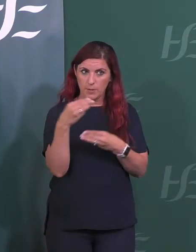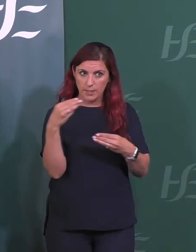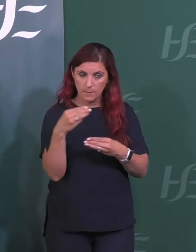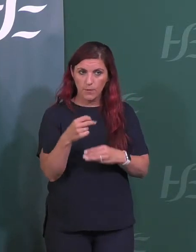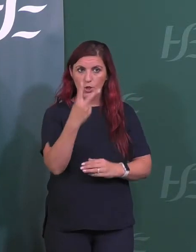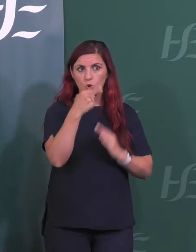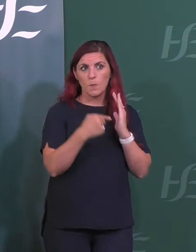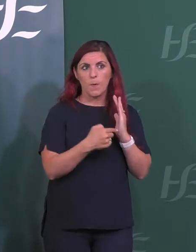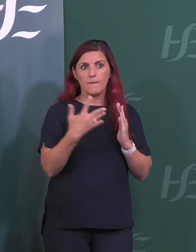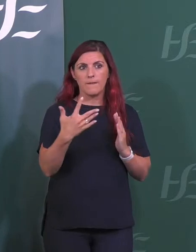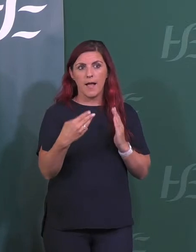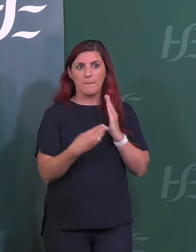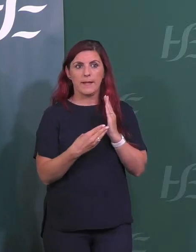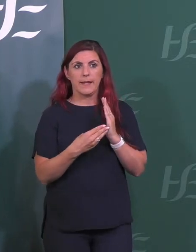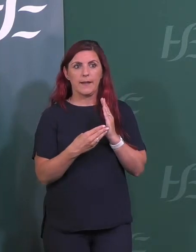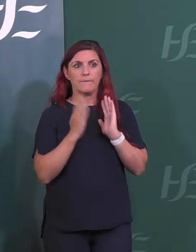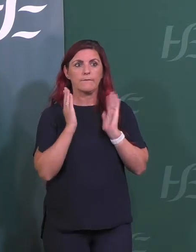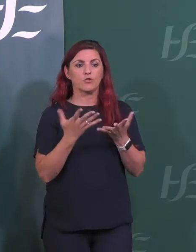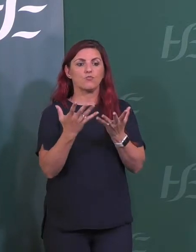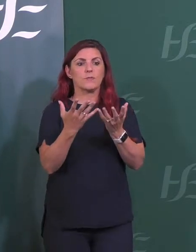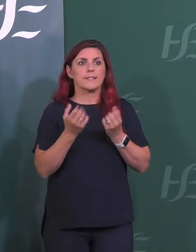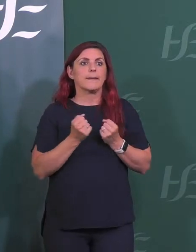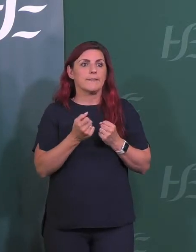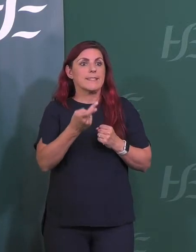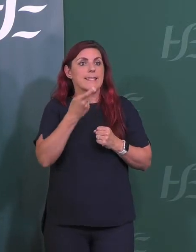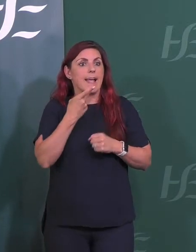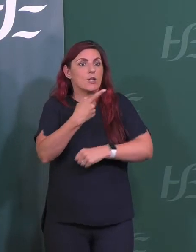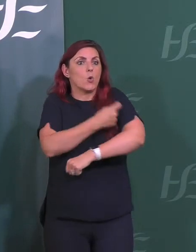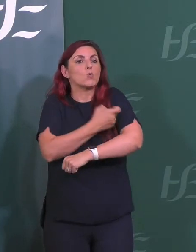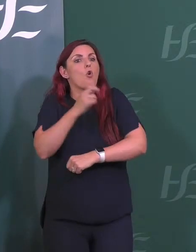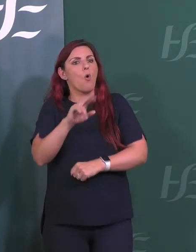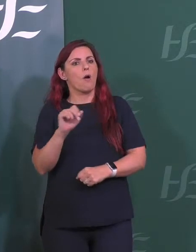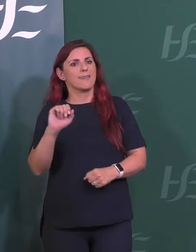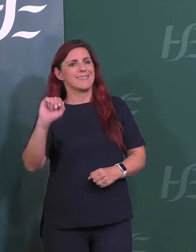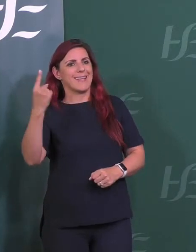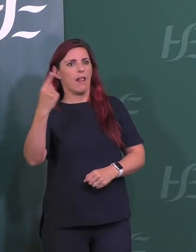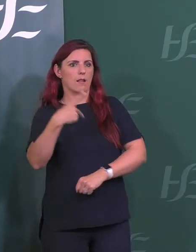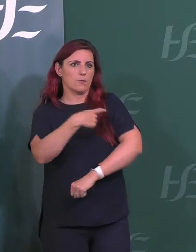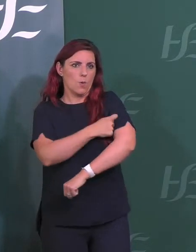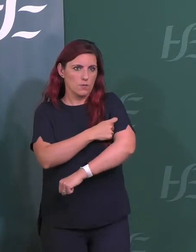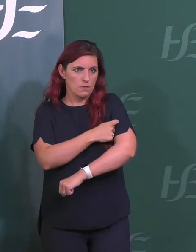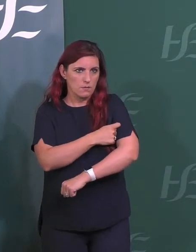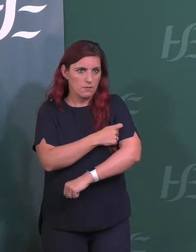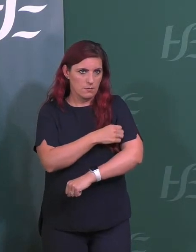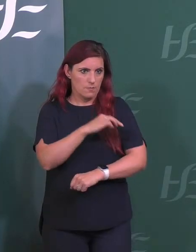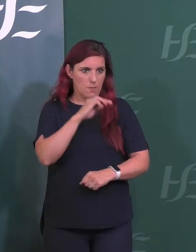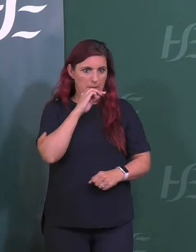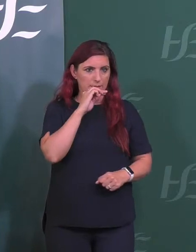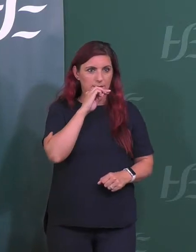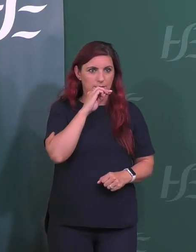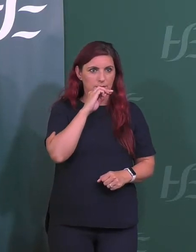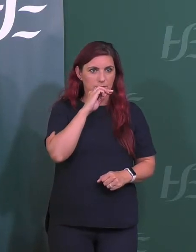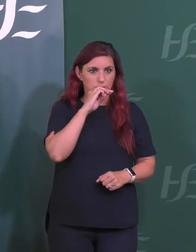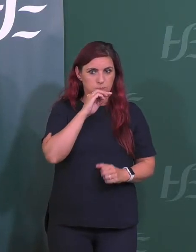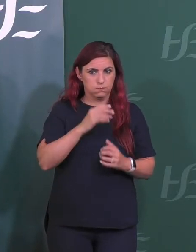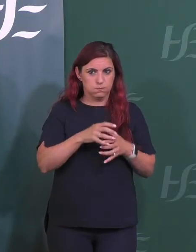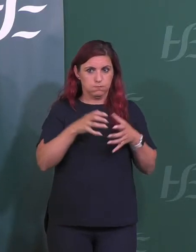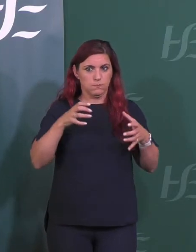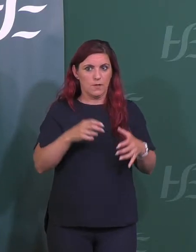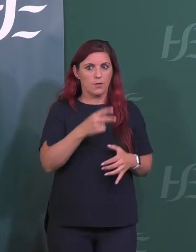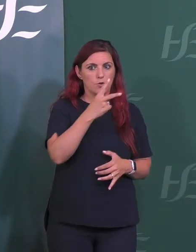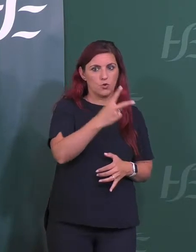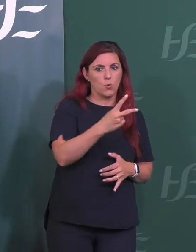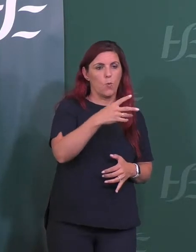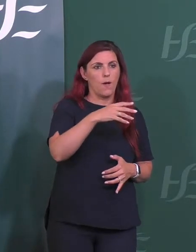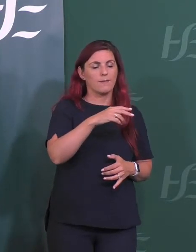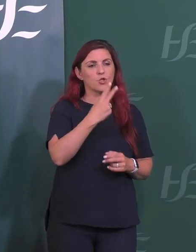received their second dose or single dose, 66%. 2 in every 3 adults now fully protected. Uptake remains strong